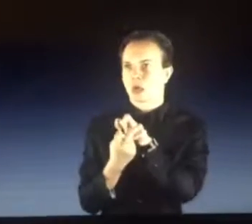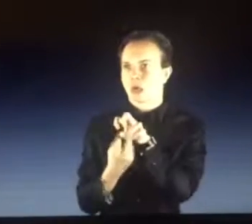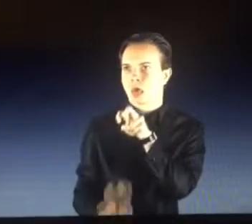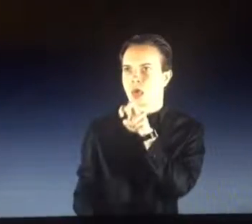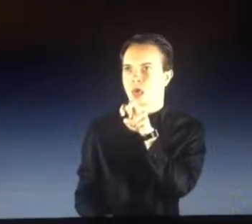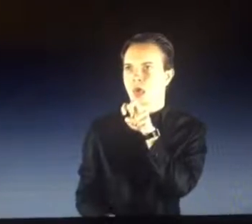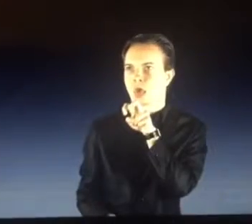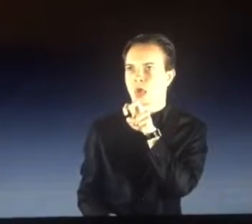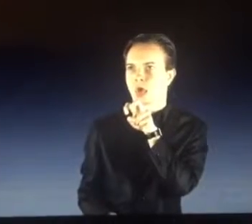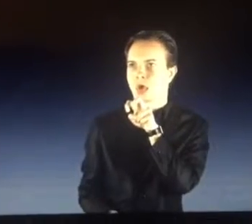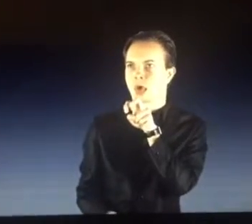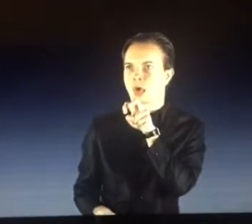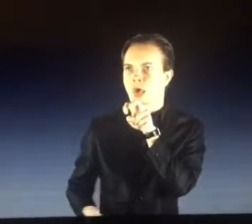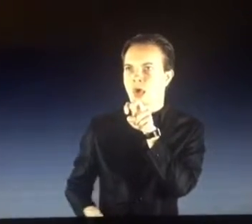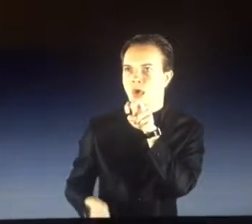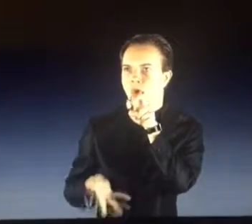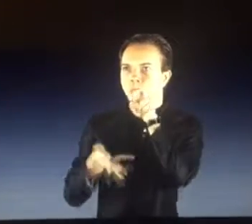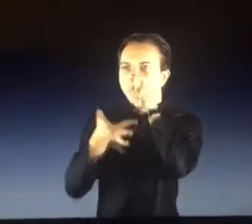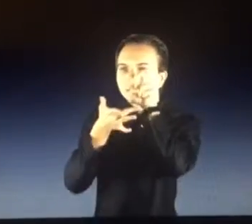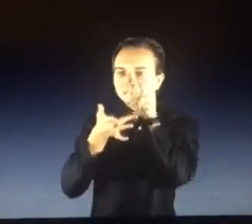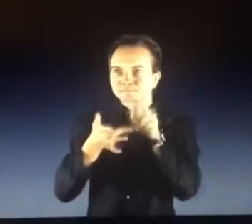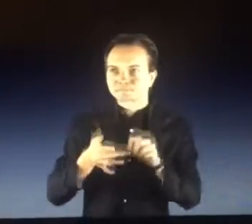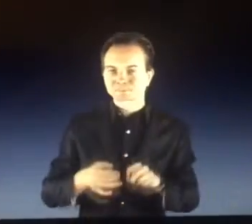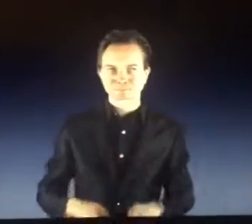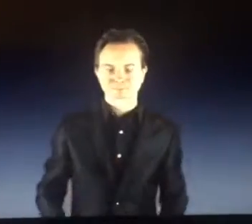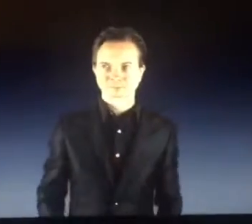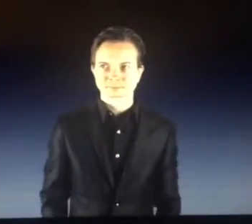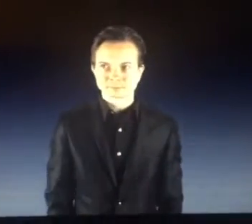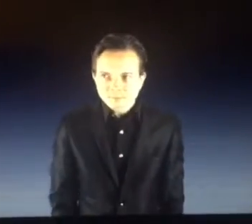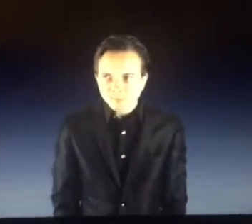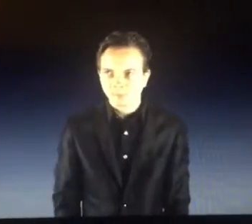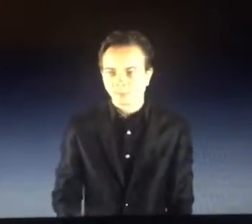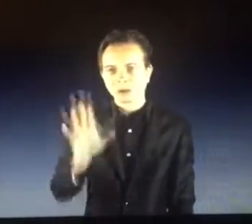first being called awe, which is just jaw-dropping. Like,